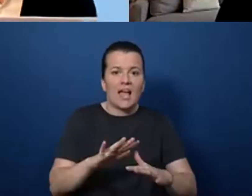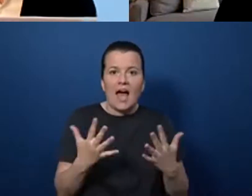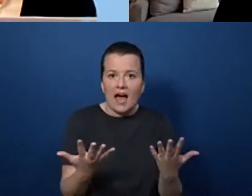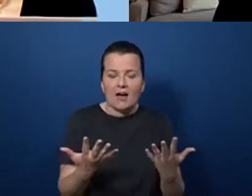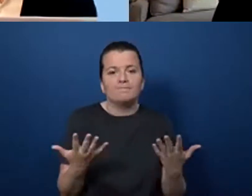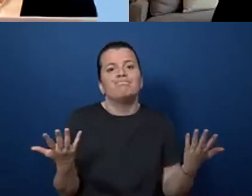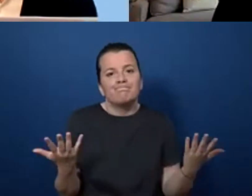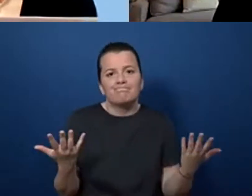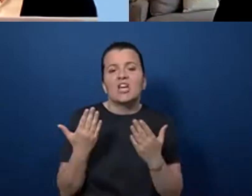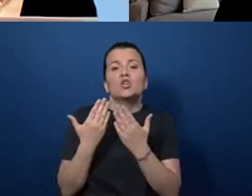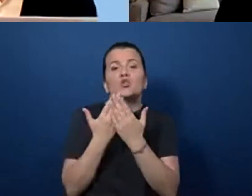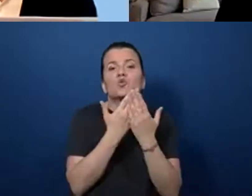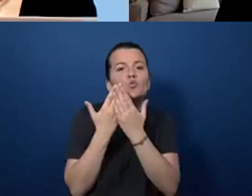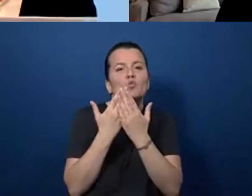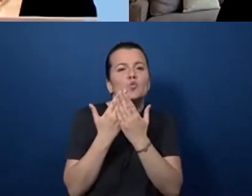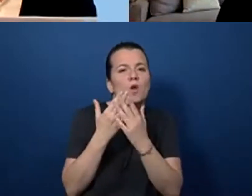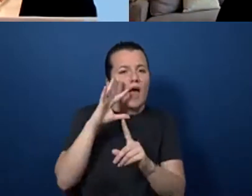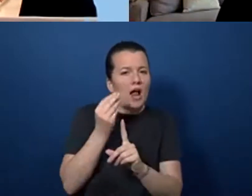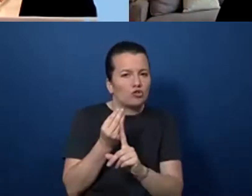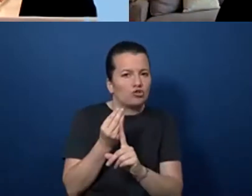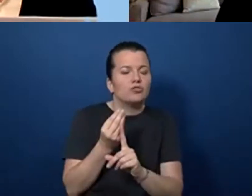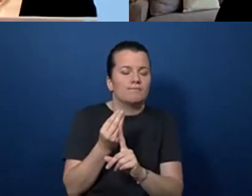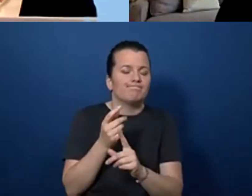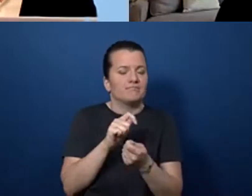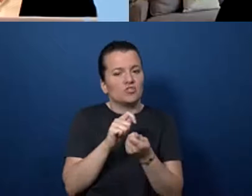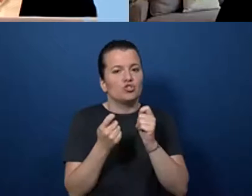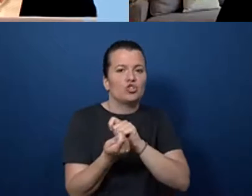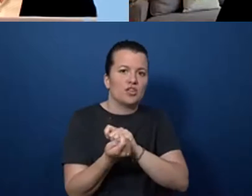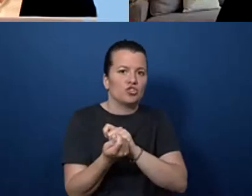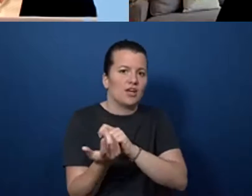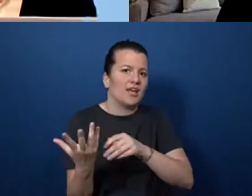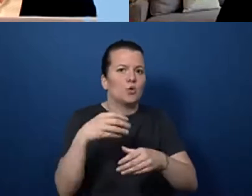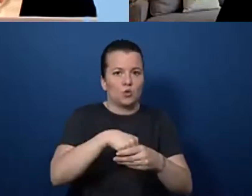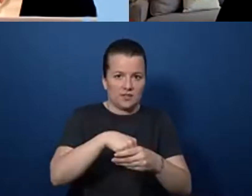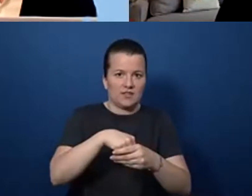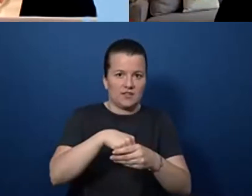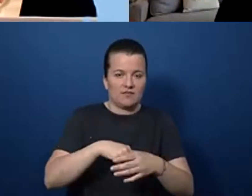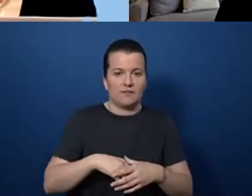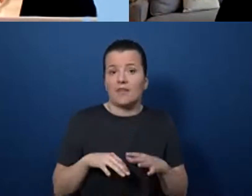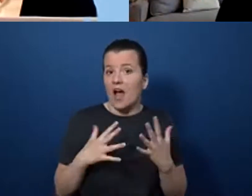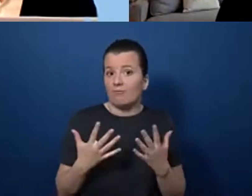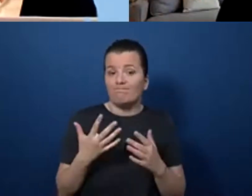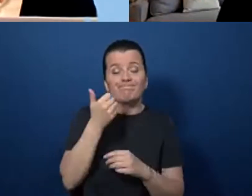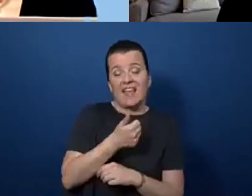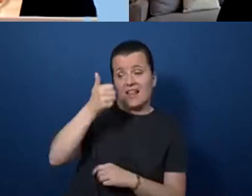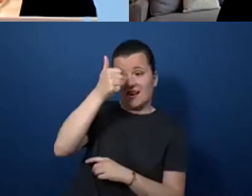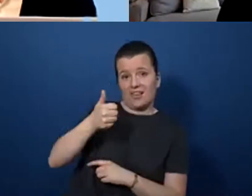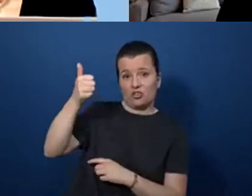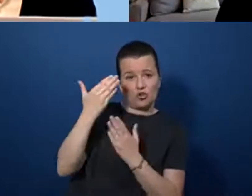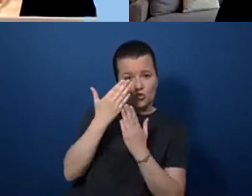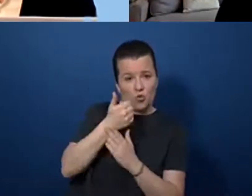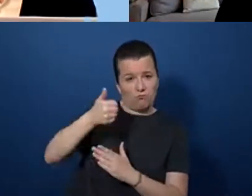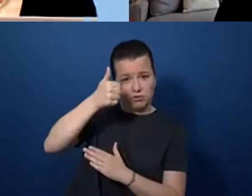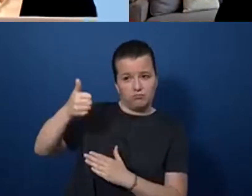culture. Where does that begin? That begins with potentially with school leadership, but it does also